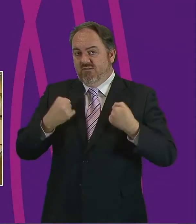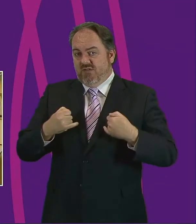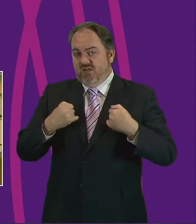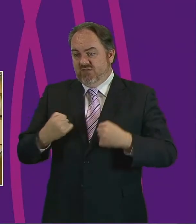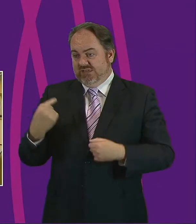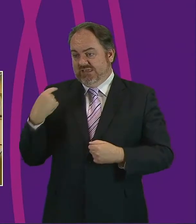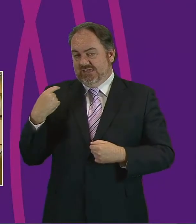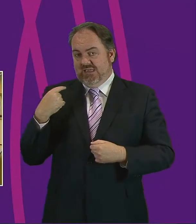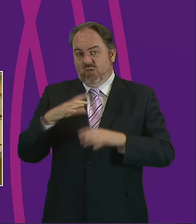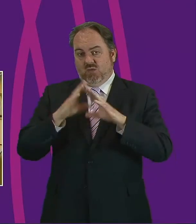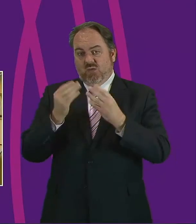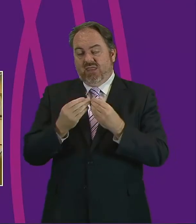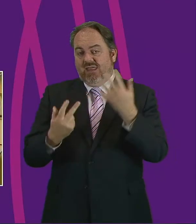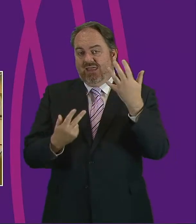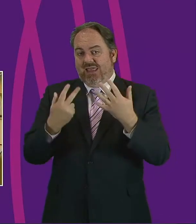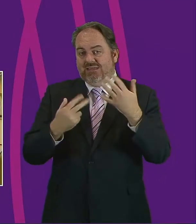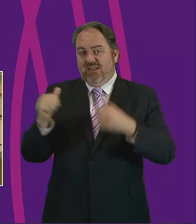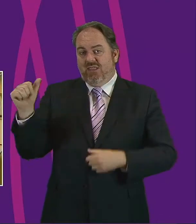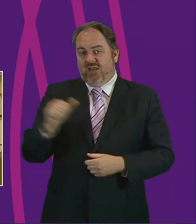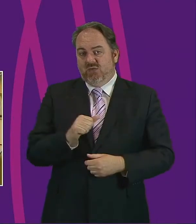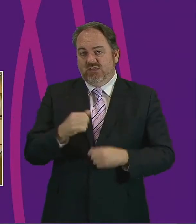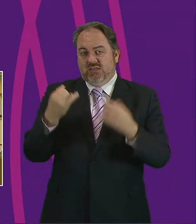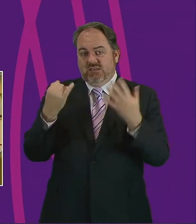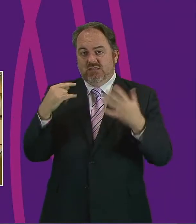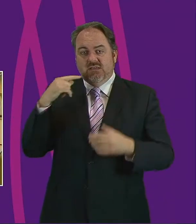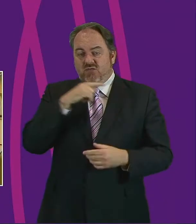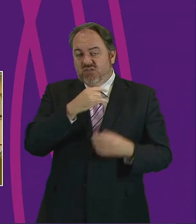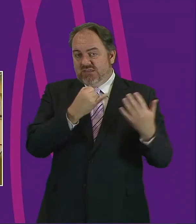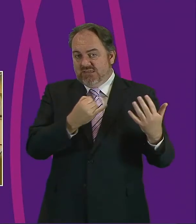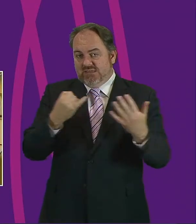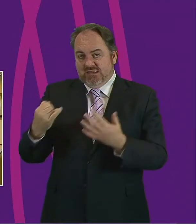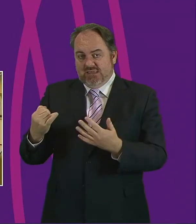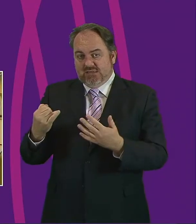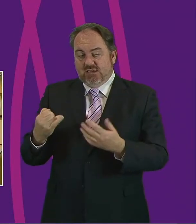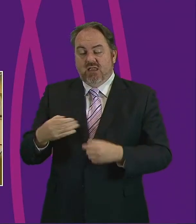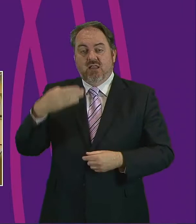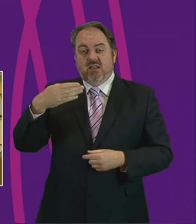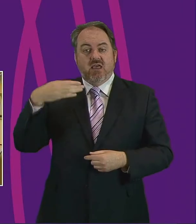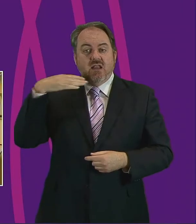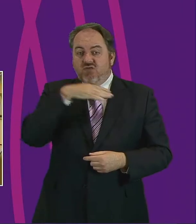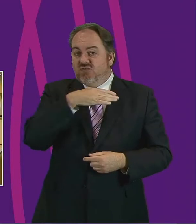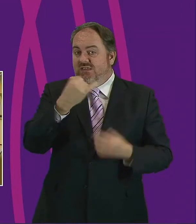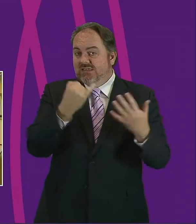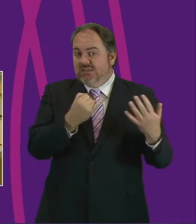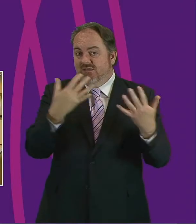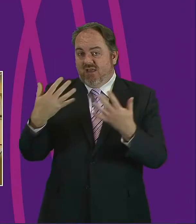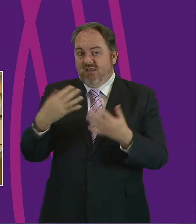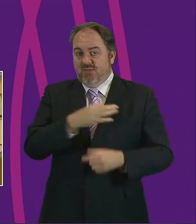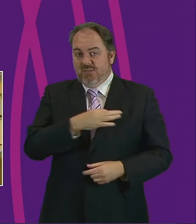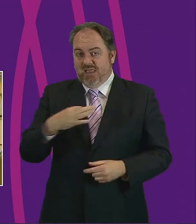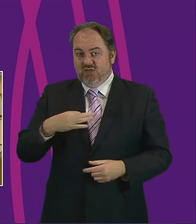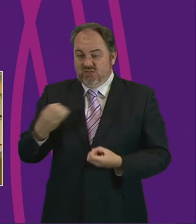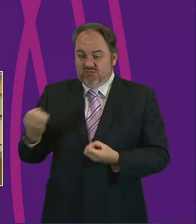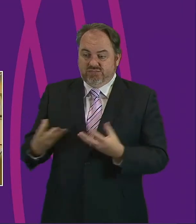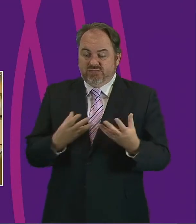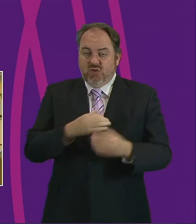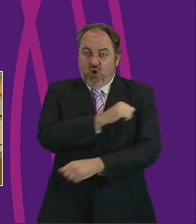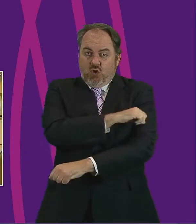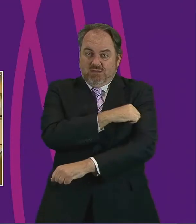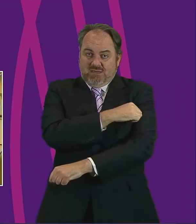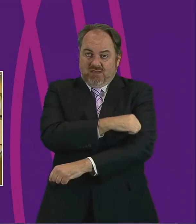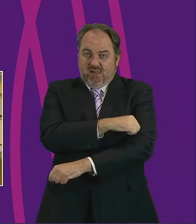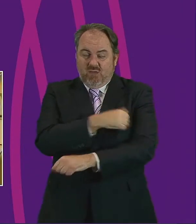to 18,066. A total of 965 patients are currently in hospital with suspected